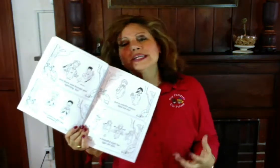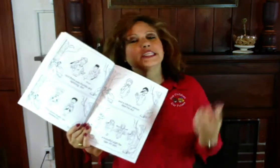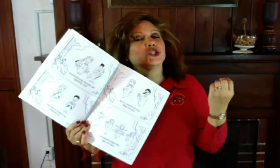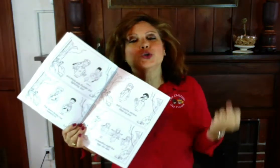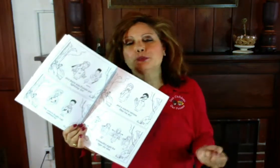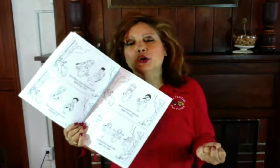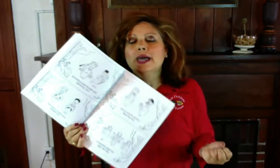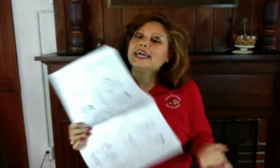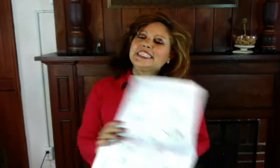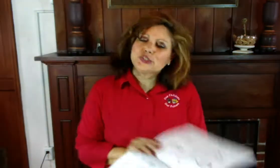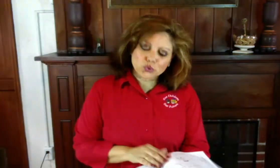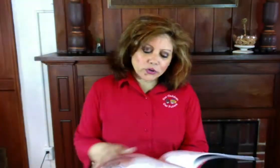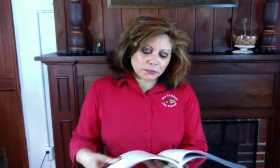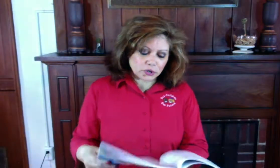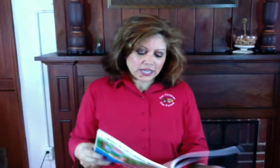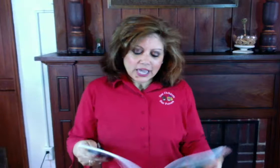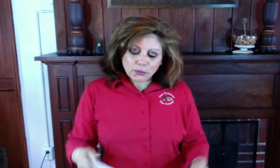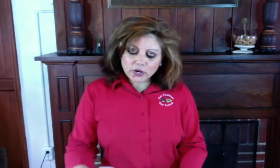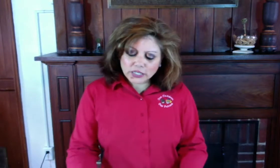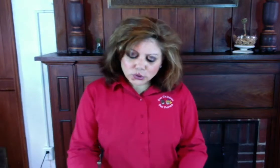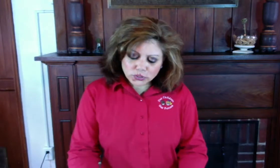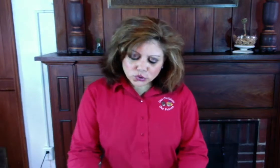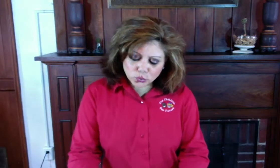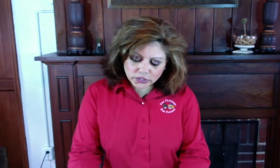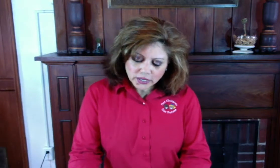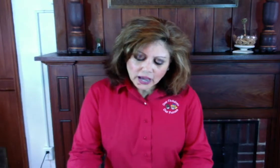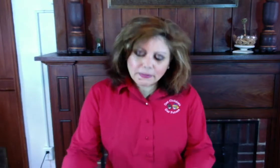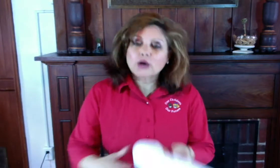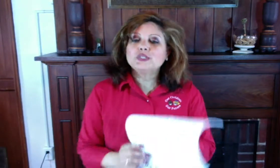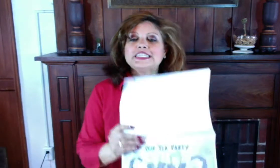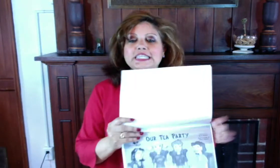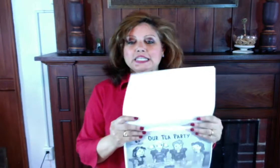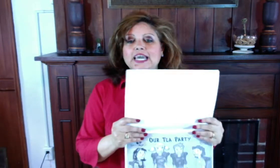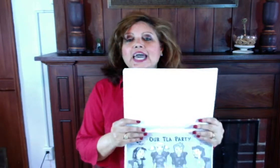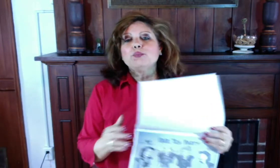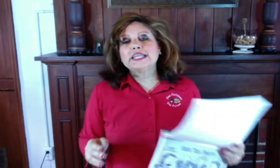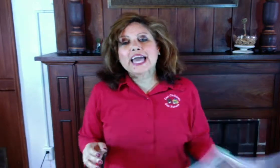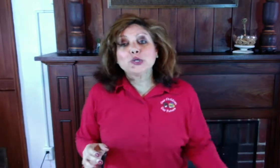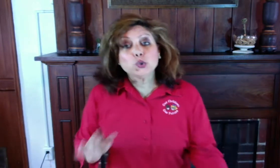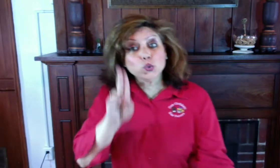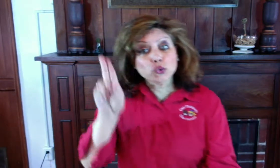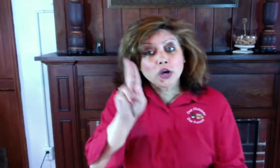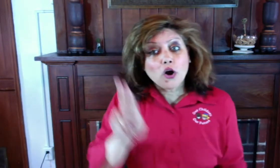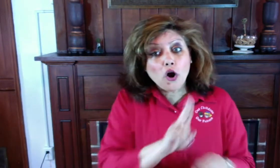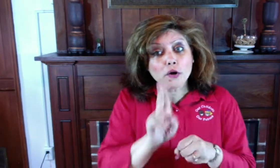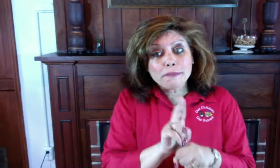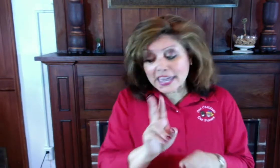It is your book. And it's a storybook. And we're going to do the story about tea. And we're going to use our